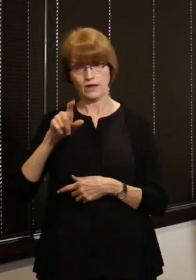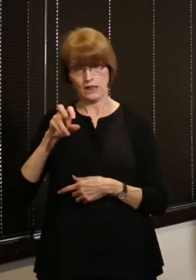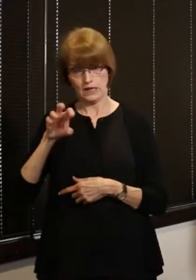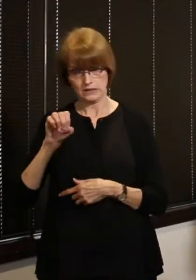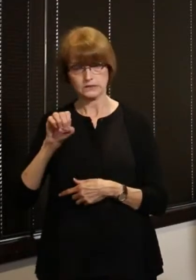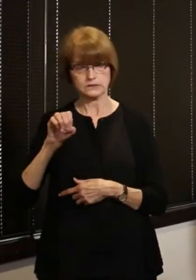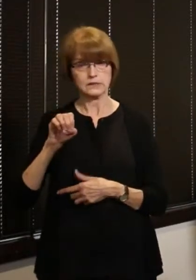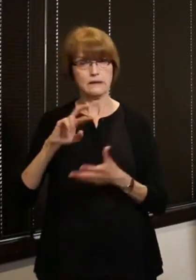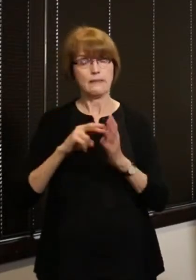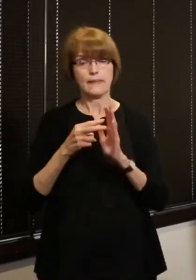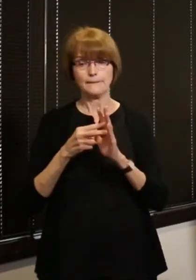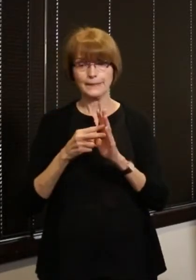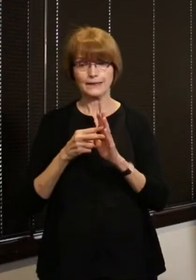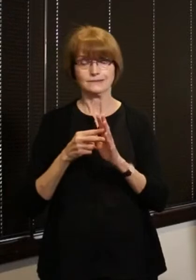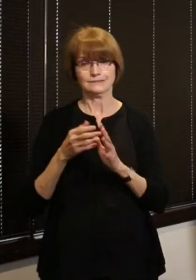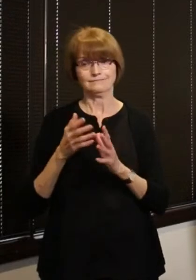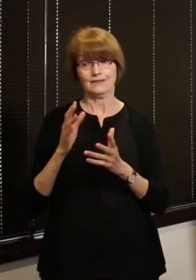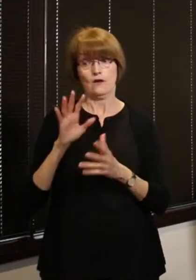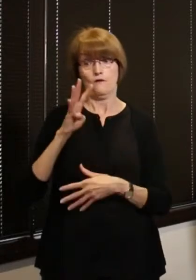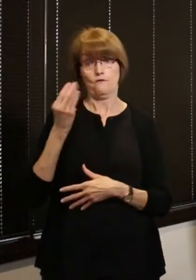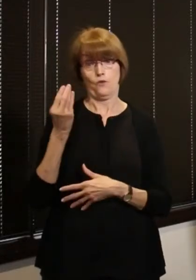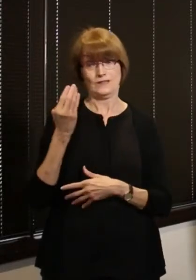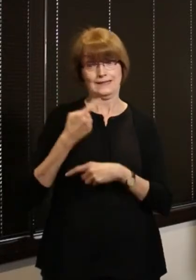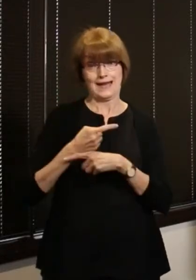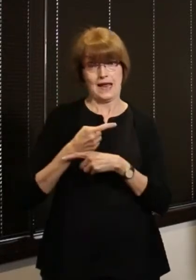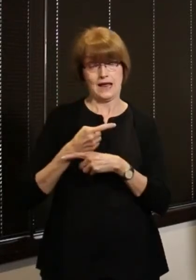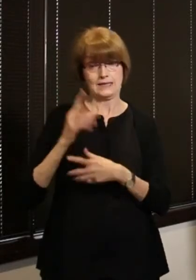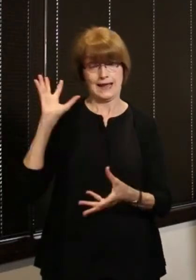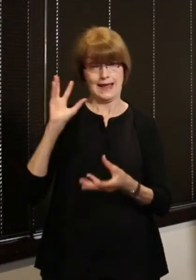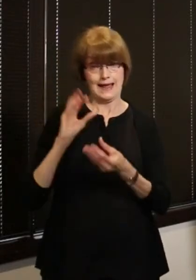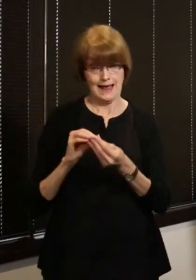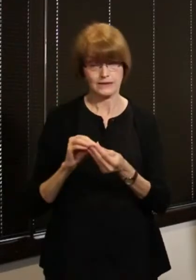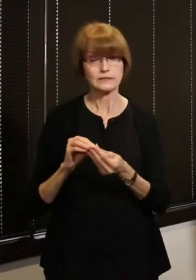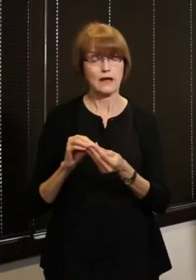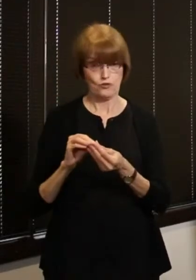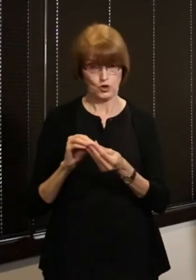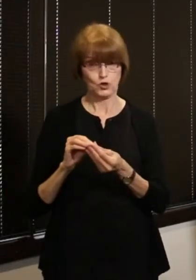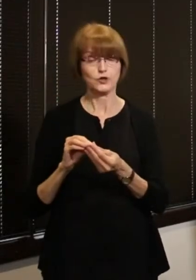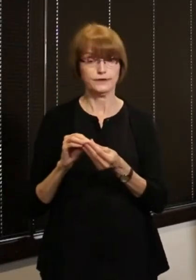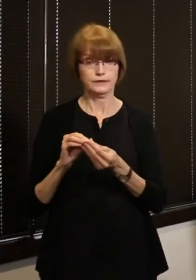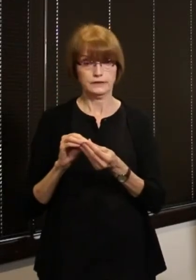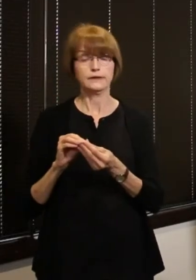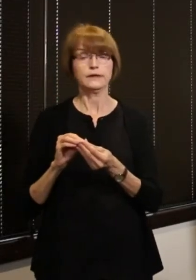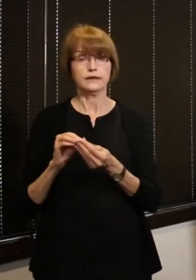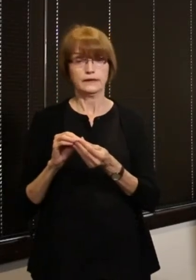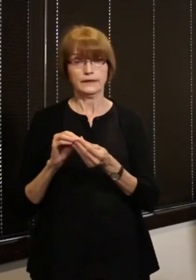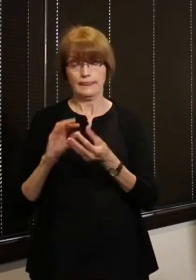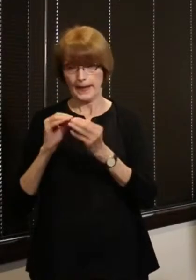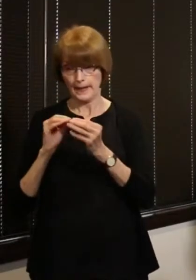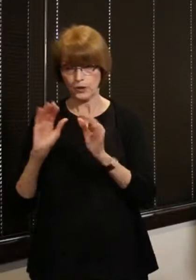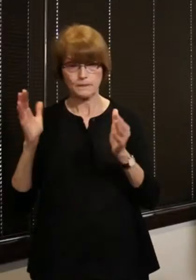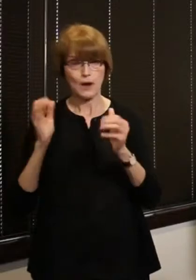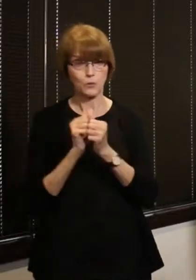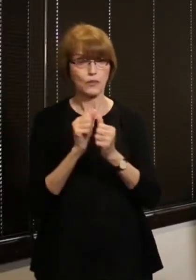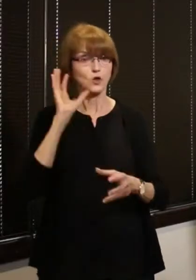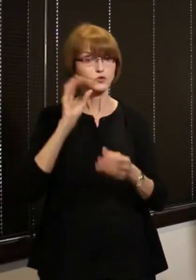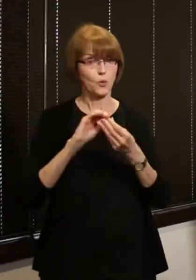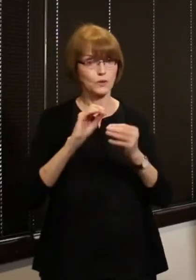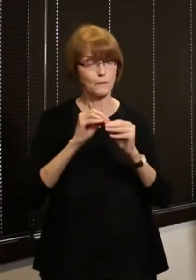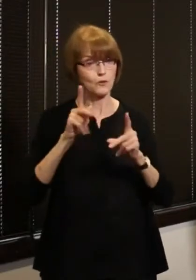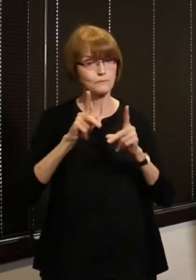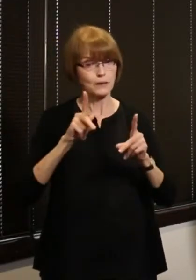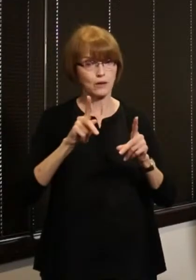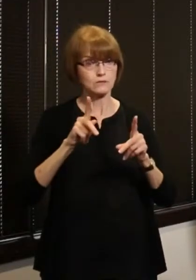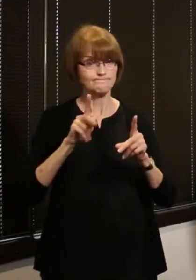them together because that's a viral replication cycle, and we see how that compares to the population. And as you can see, we're still in the red